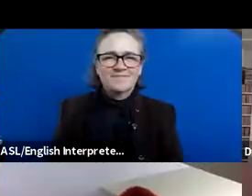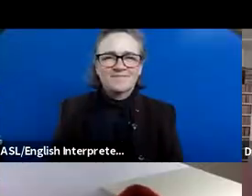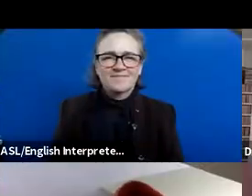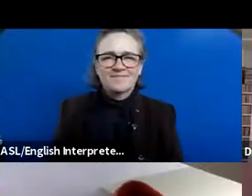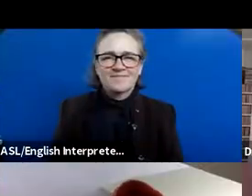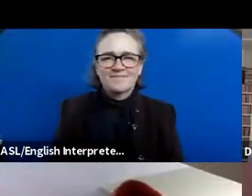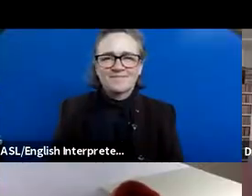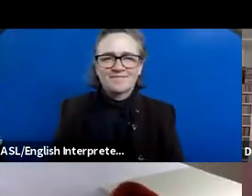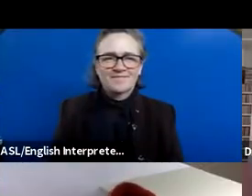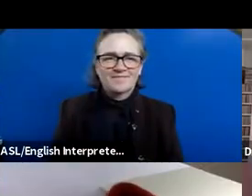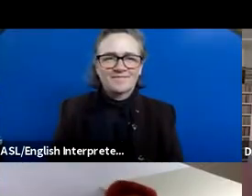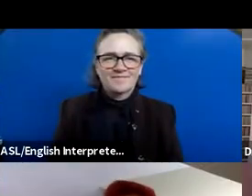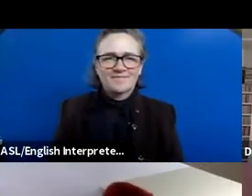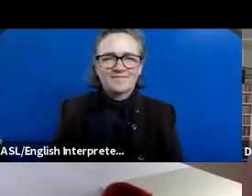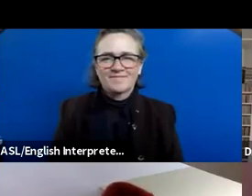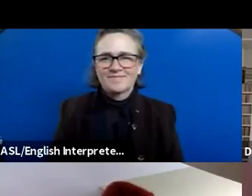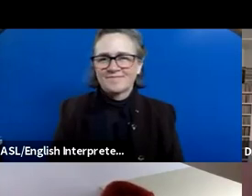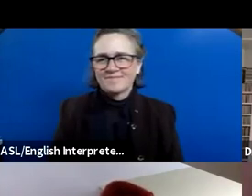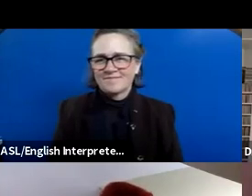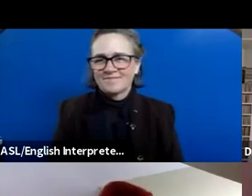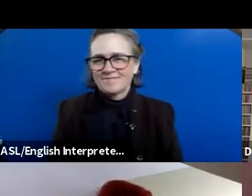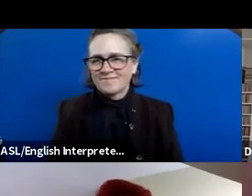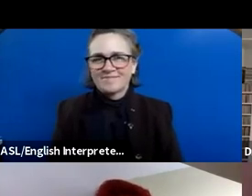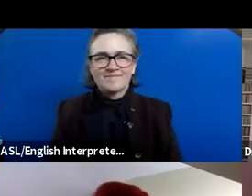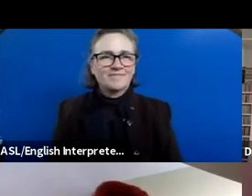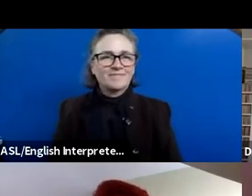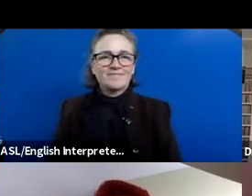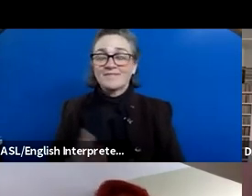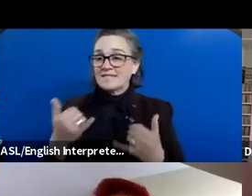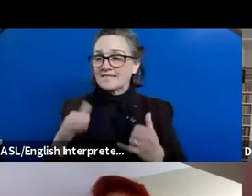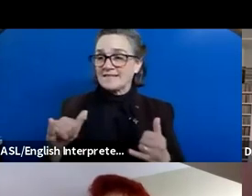Oh, wonderful. It's so, I'm so moved. I think everybody's full